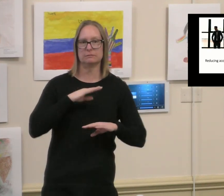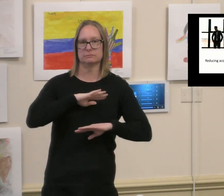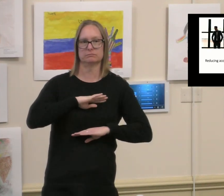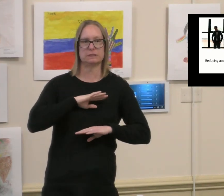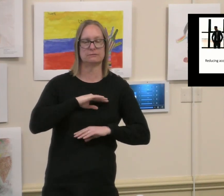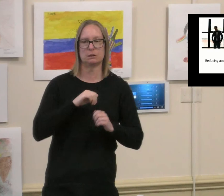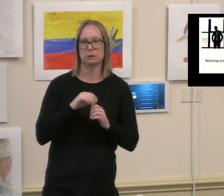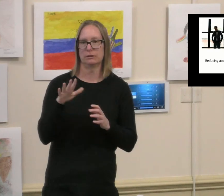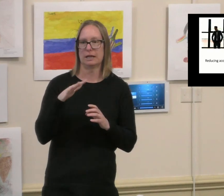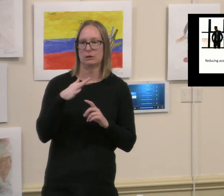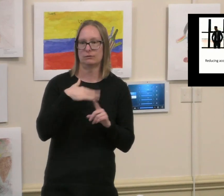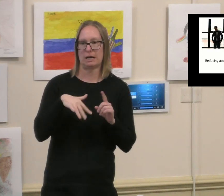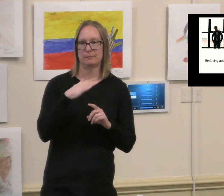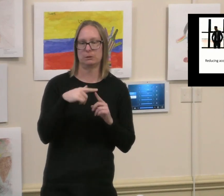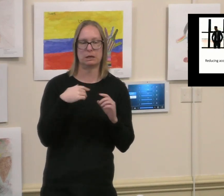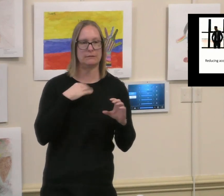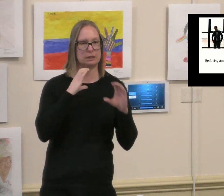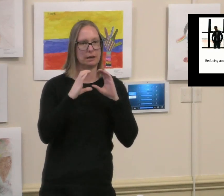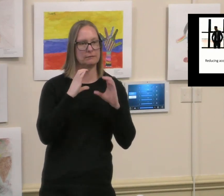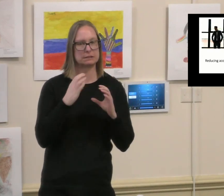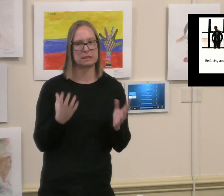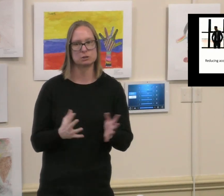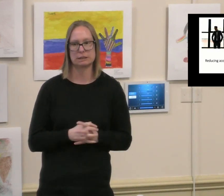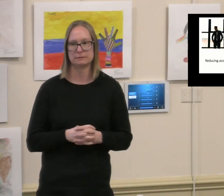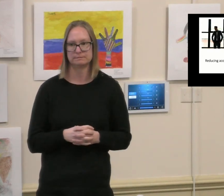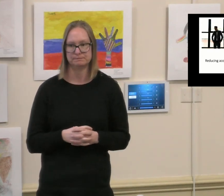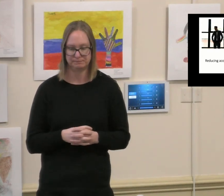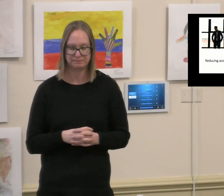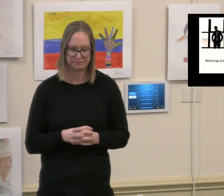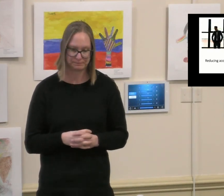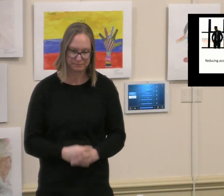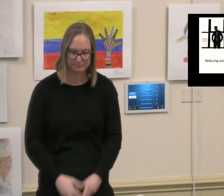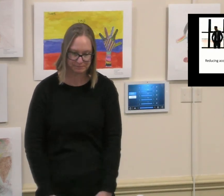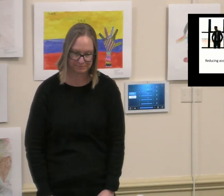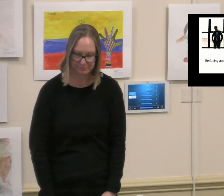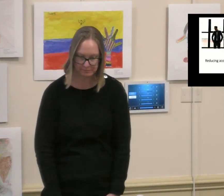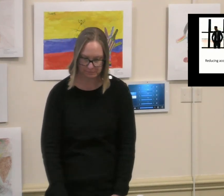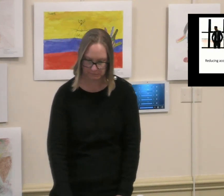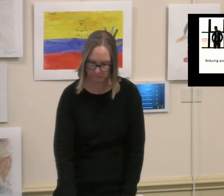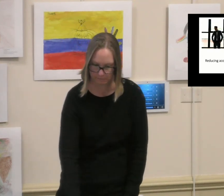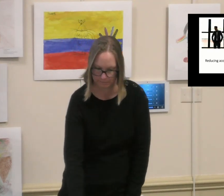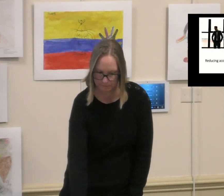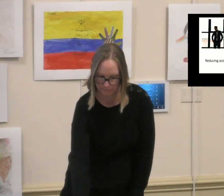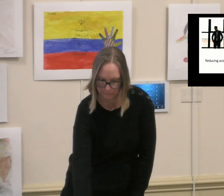following okay? Just making sure that everybody is okay with the environment and able to participate in the conversation.